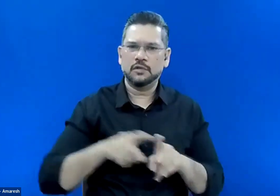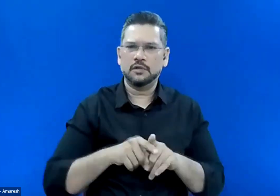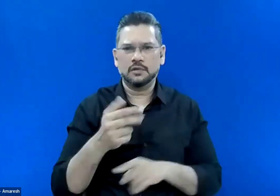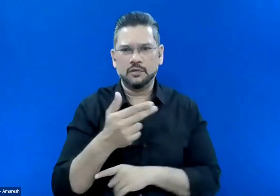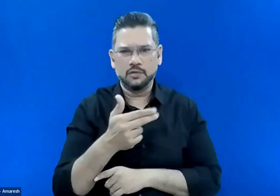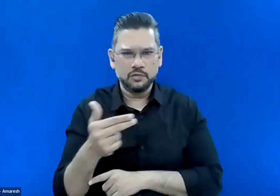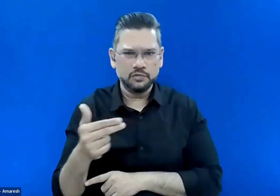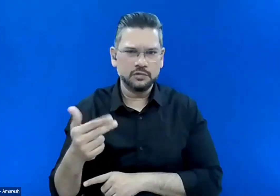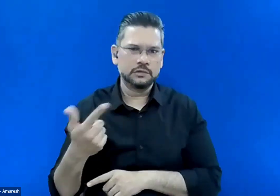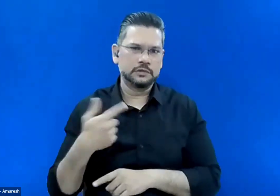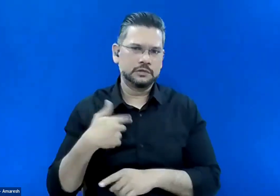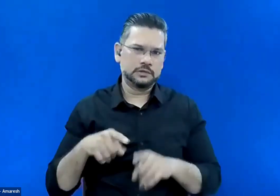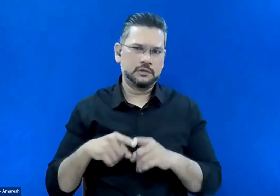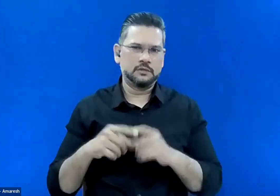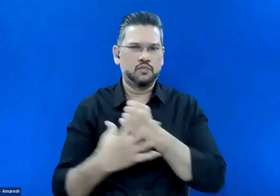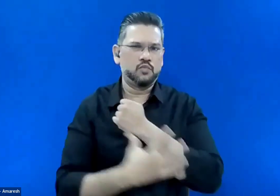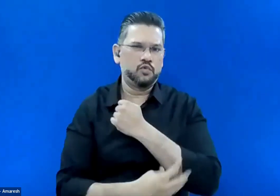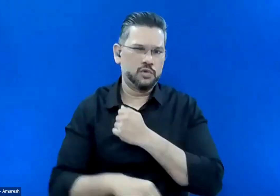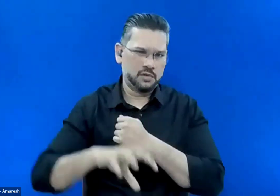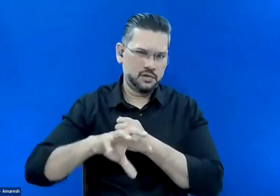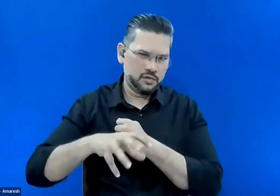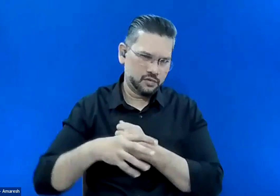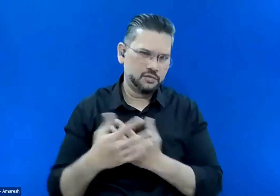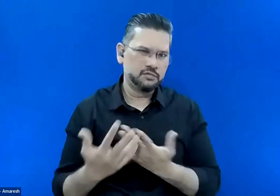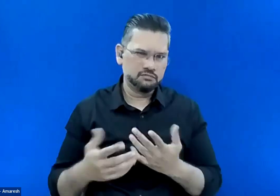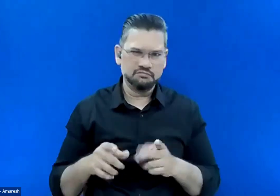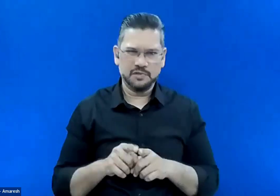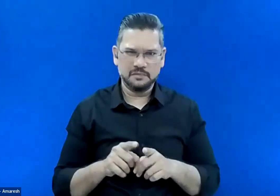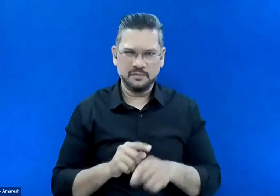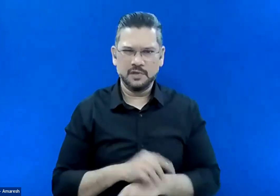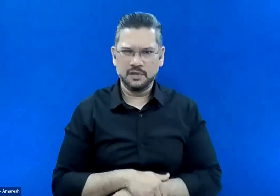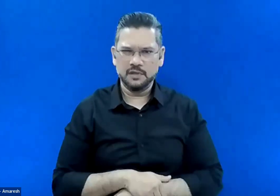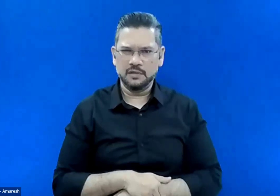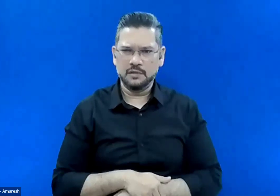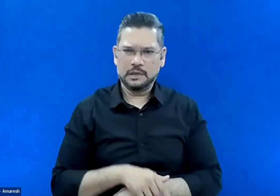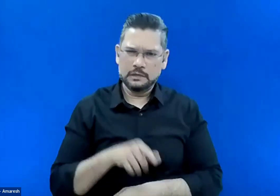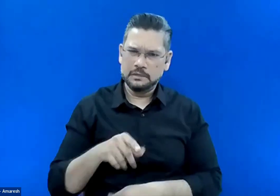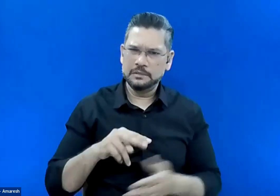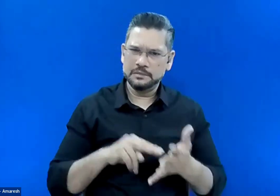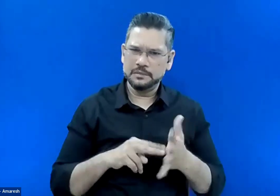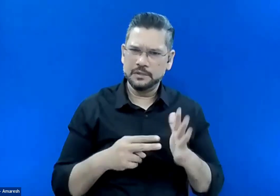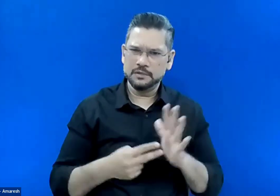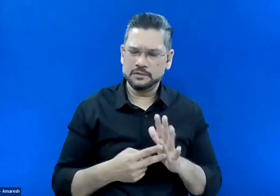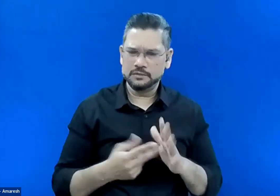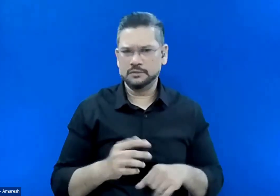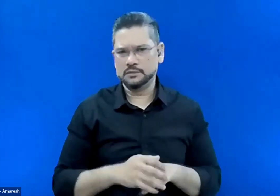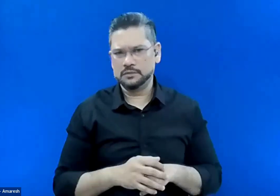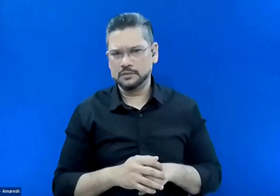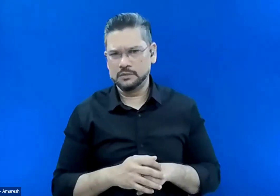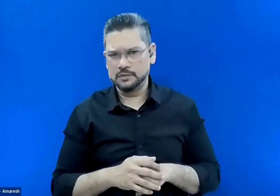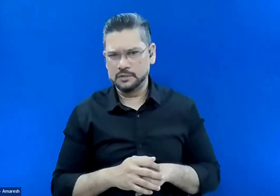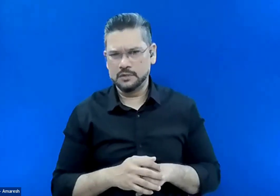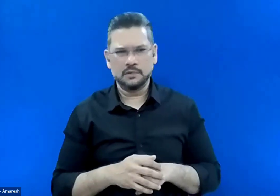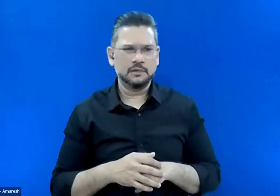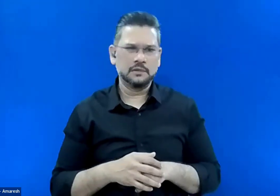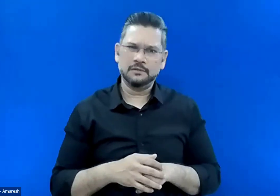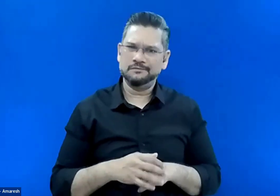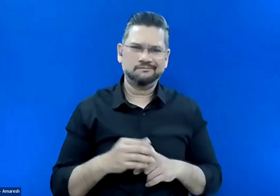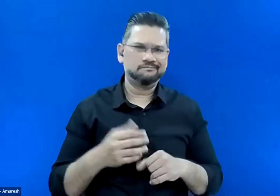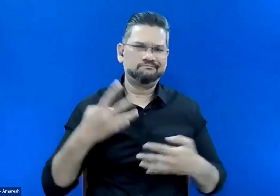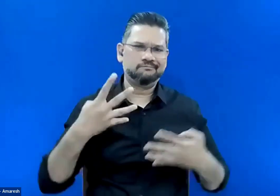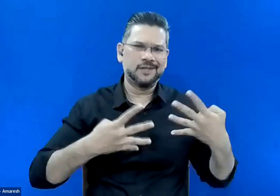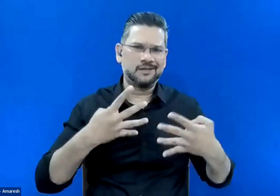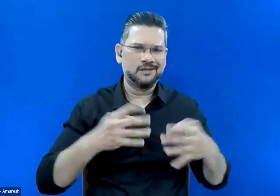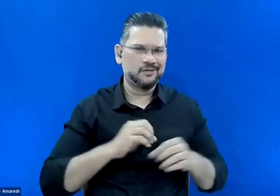which also developing countries. And then it reflects that there is insufficient data on youth